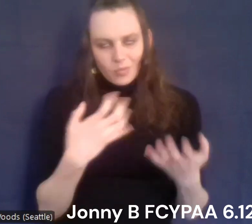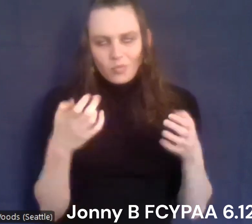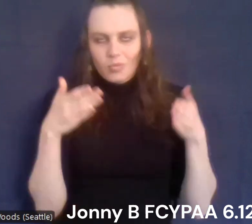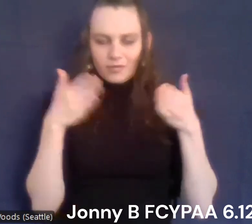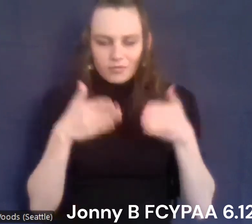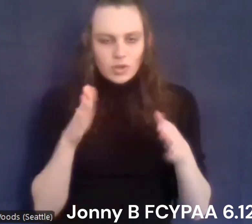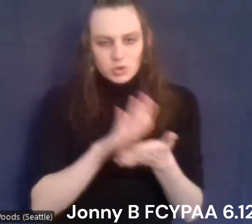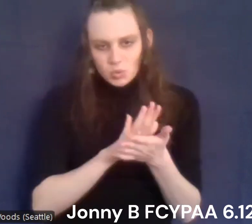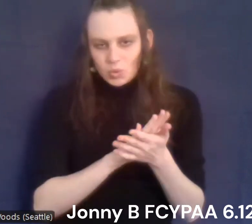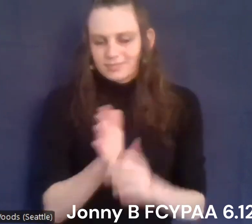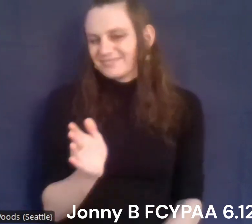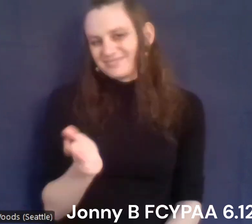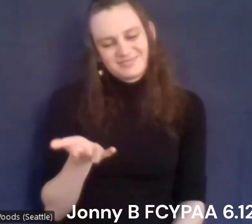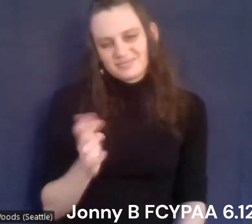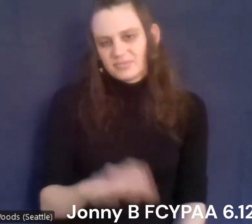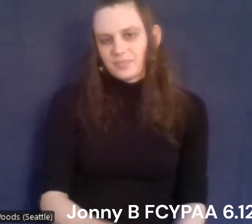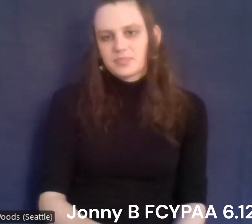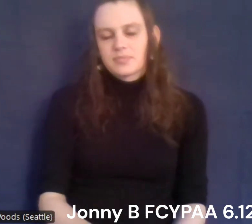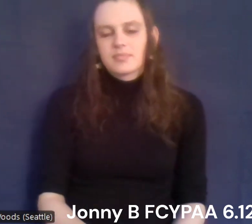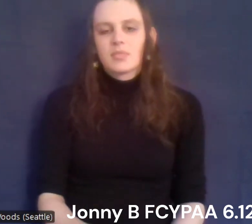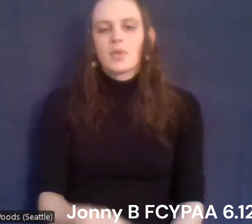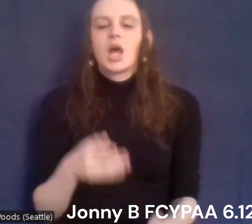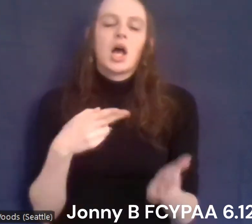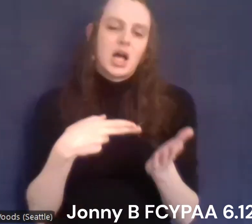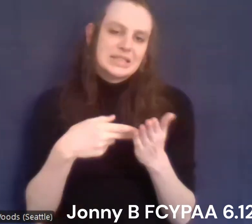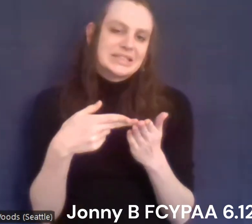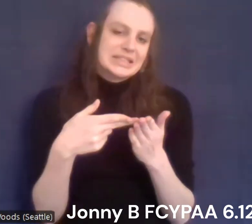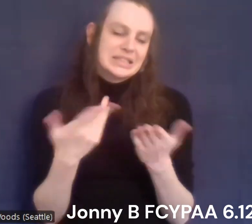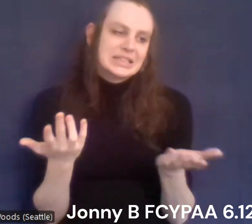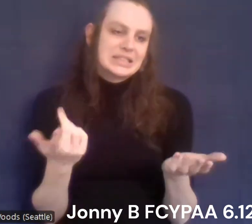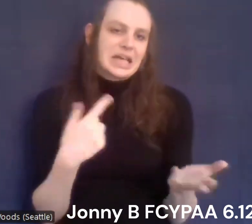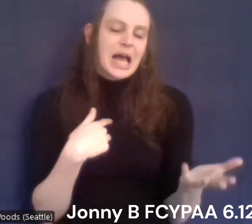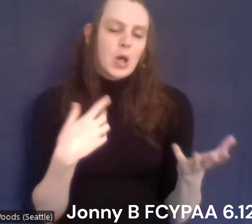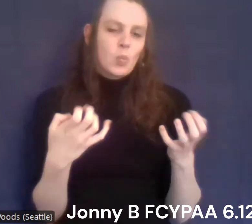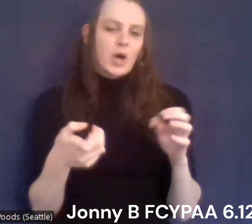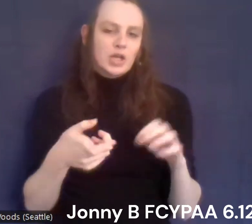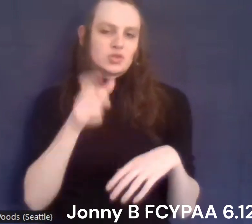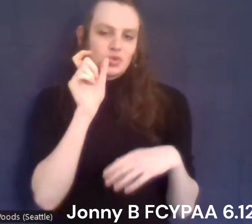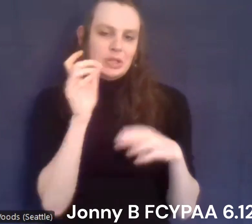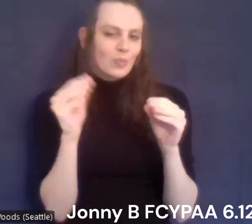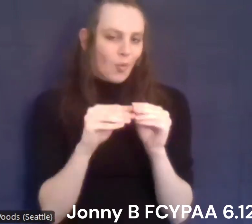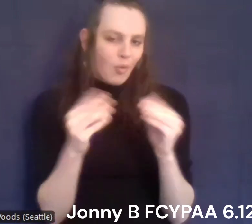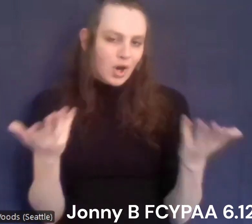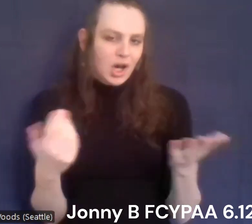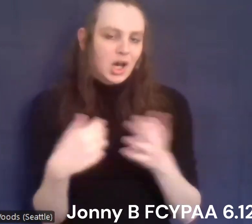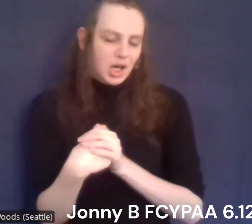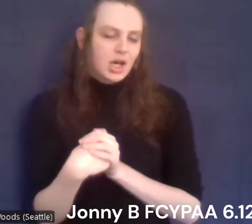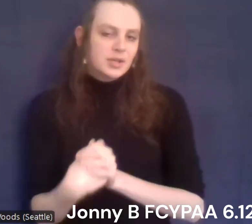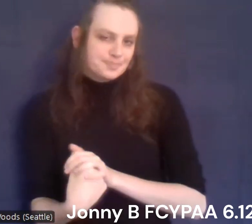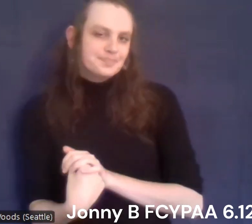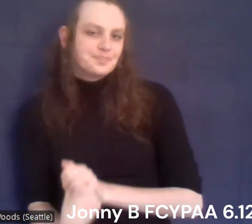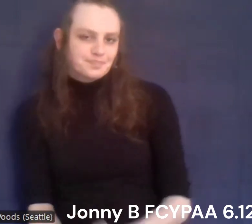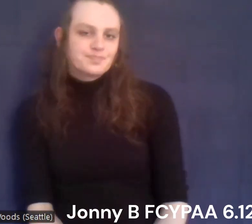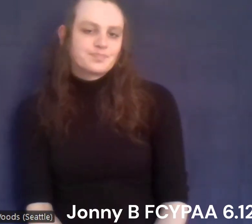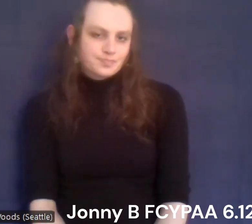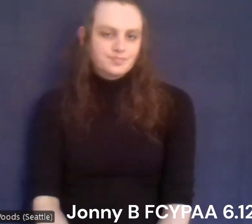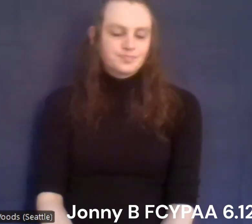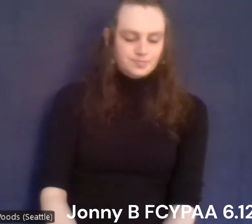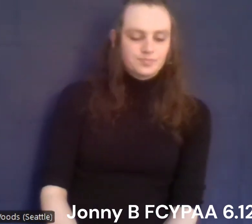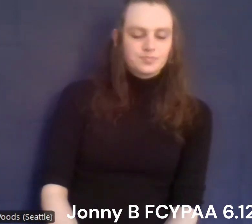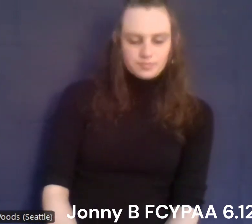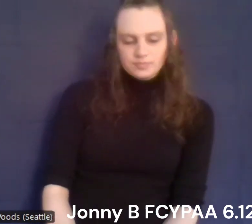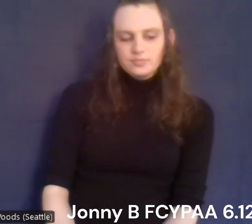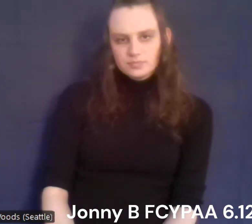been the truth in my heart of hearts. But really, it was just so I could spend more time on what I enjoyed doing, which, like